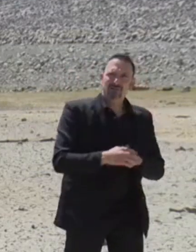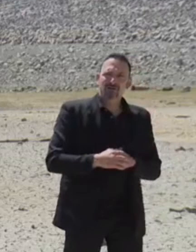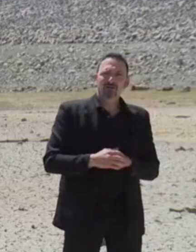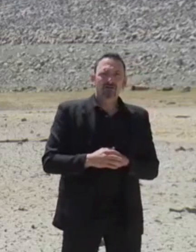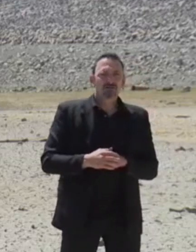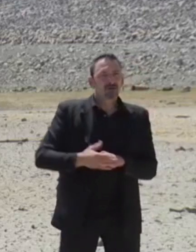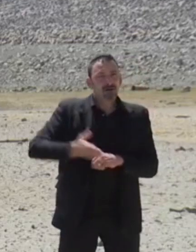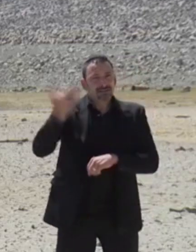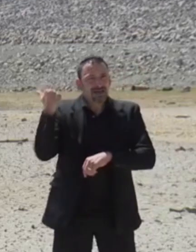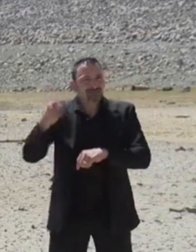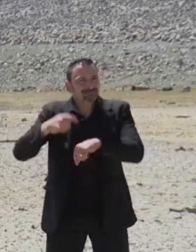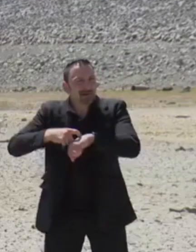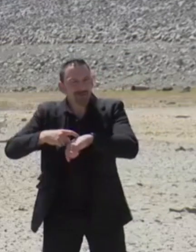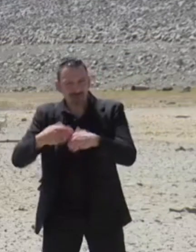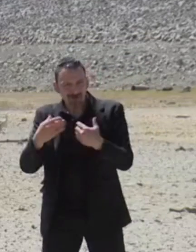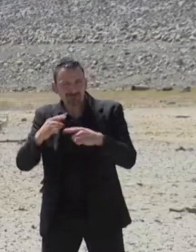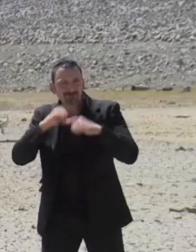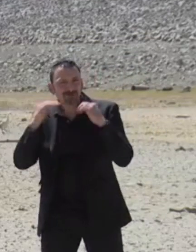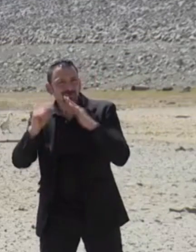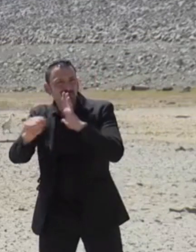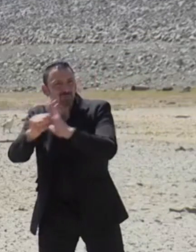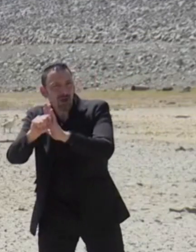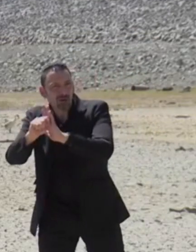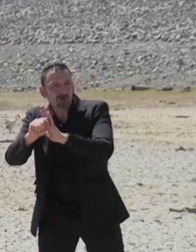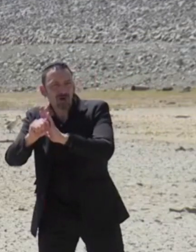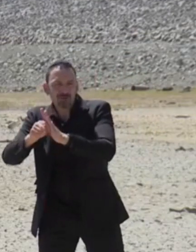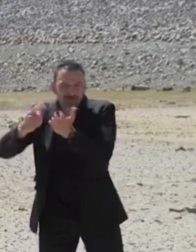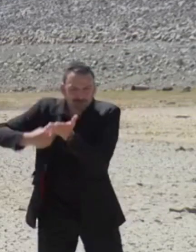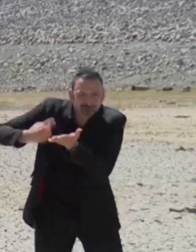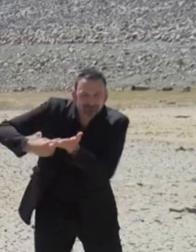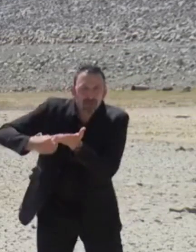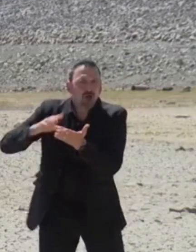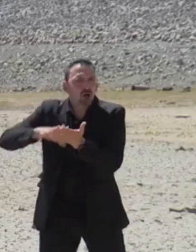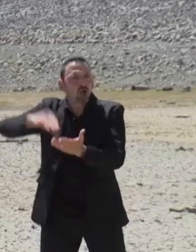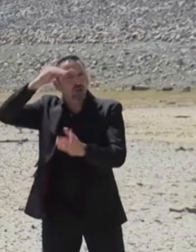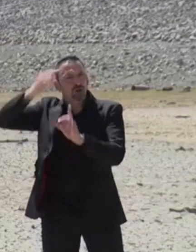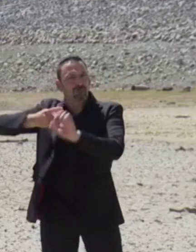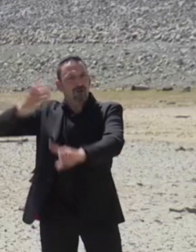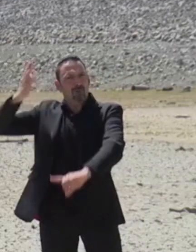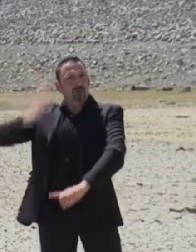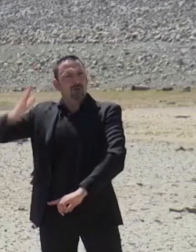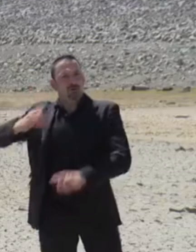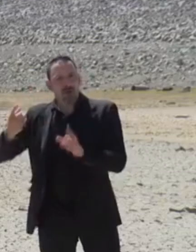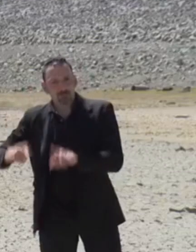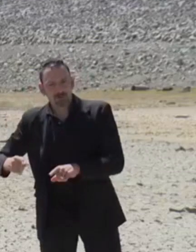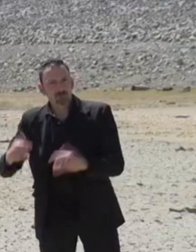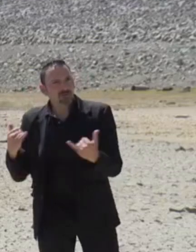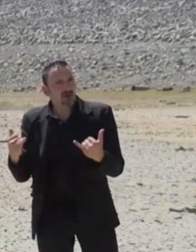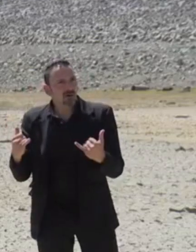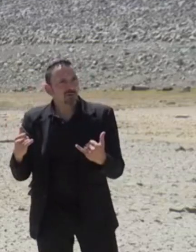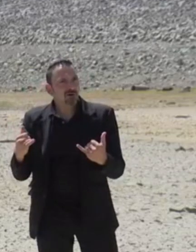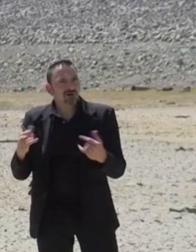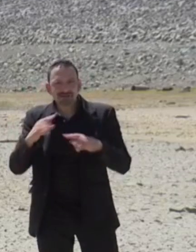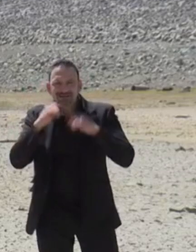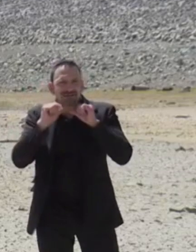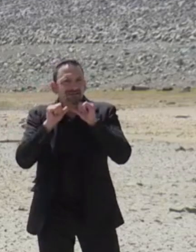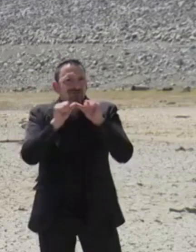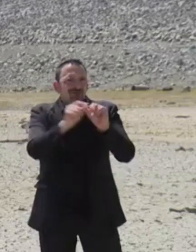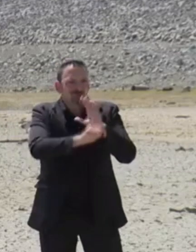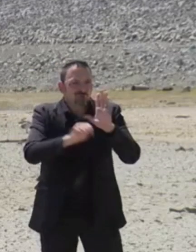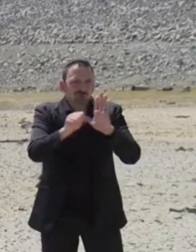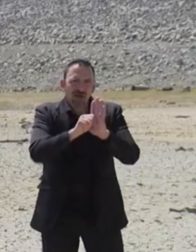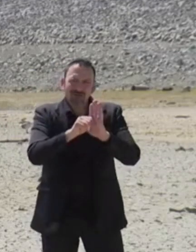was a lot of discussion about learning from the fact that we are now experiencing extended droughts. And I'm